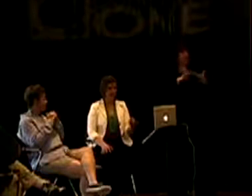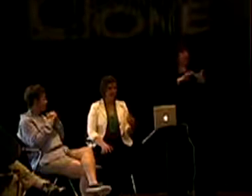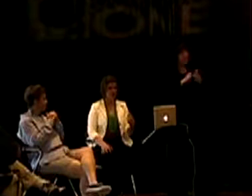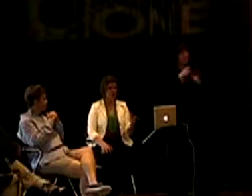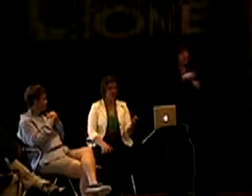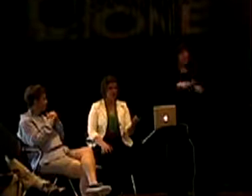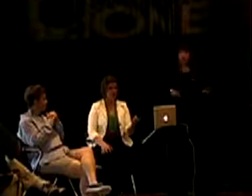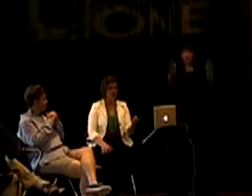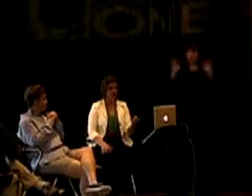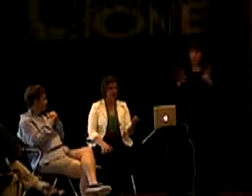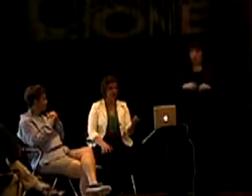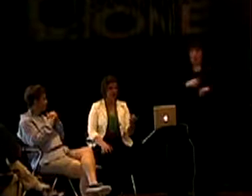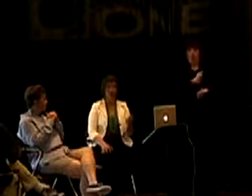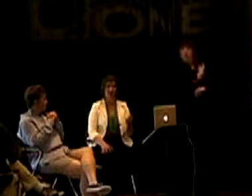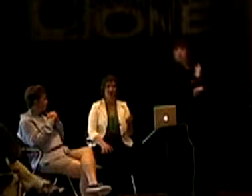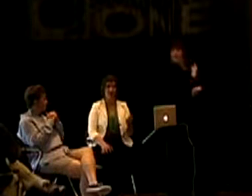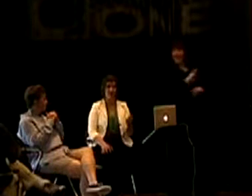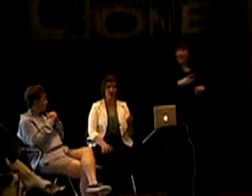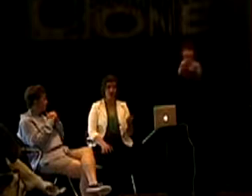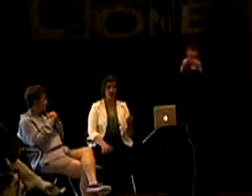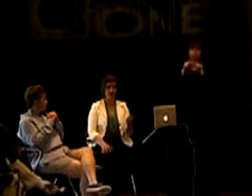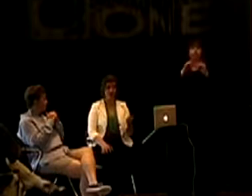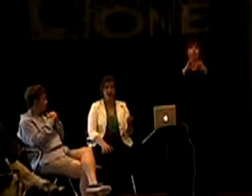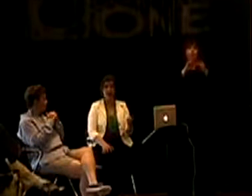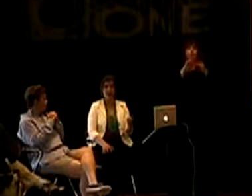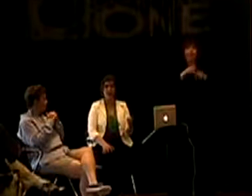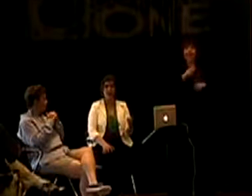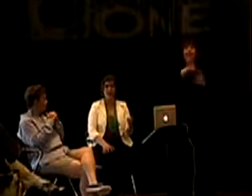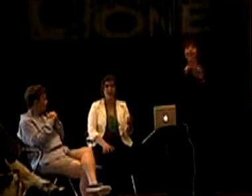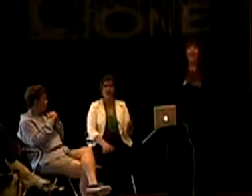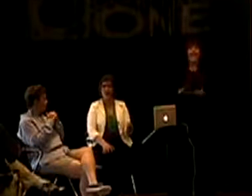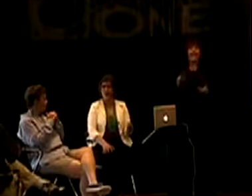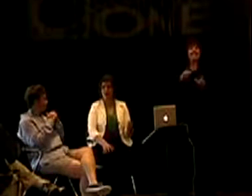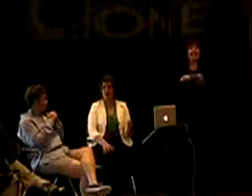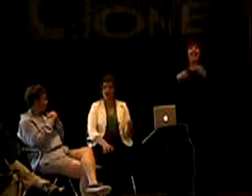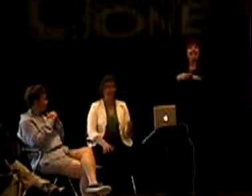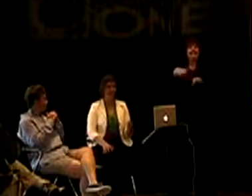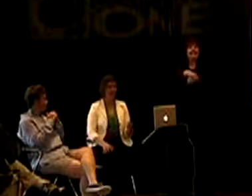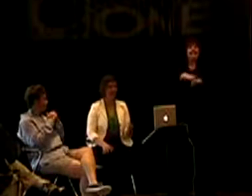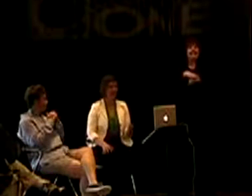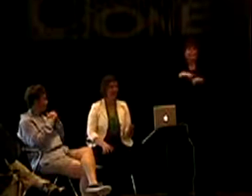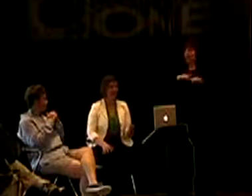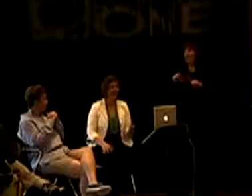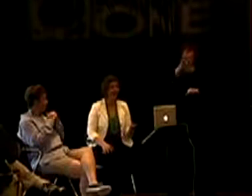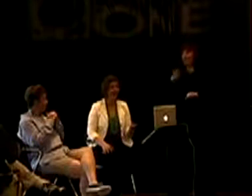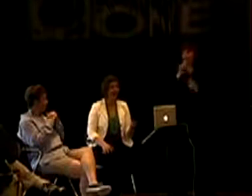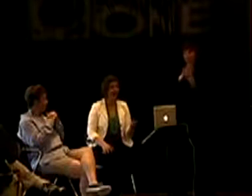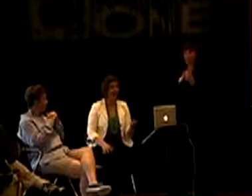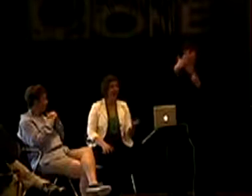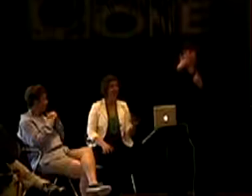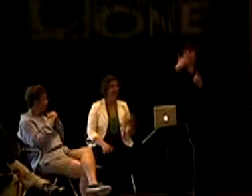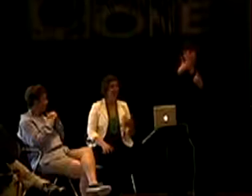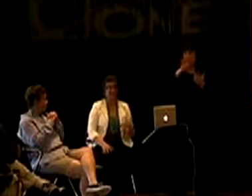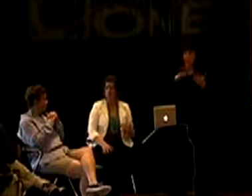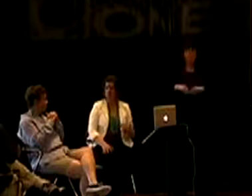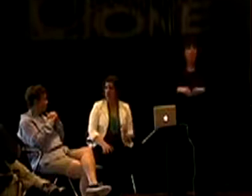and Aditi and I, for a long time, were nice friends, but we'd never met in person. Because